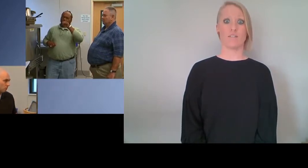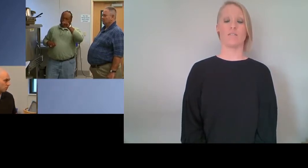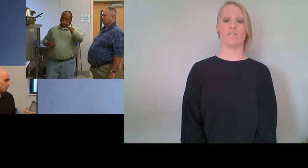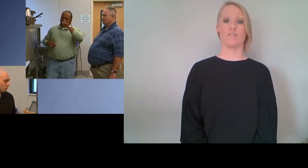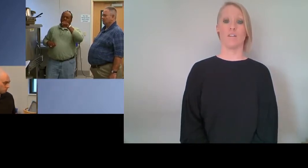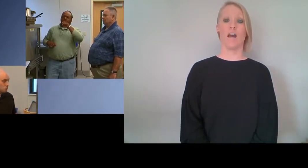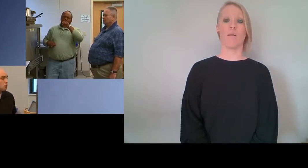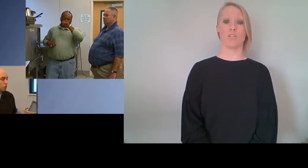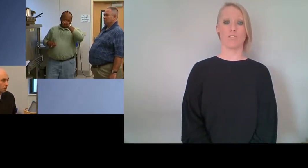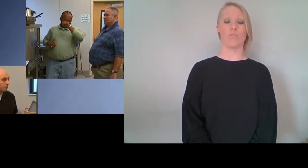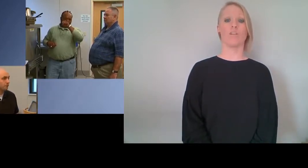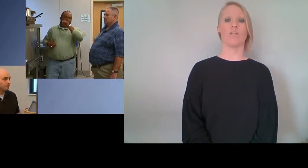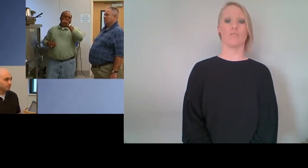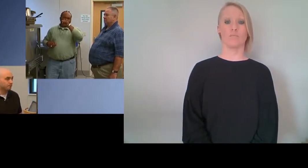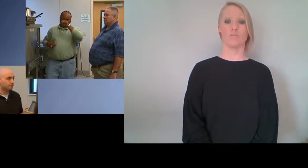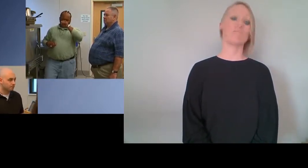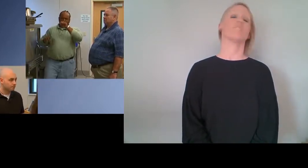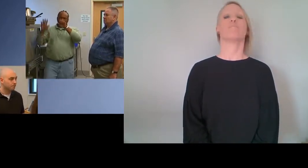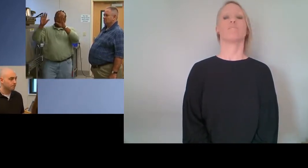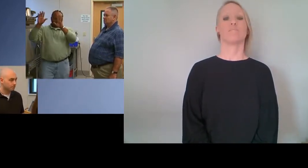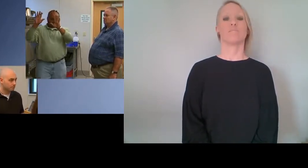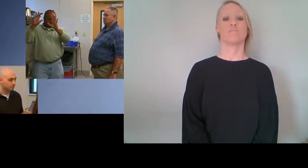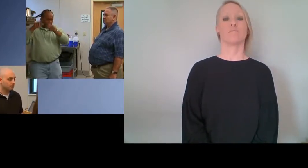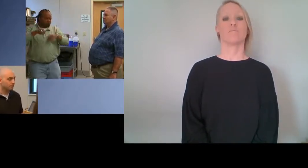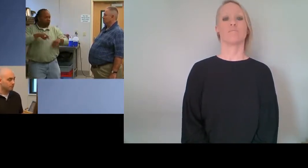Yes, absolutely.